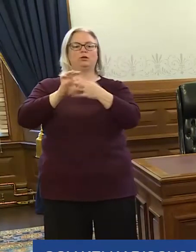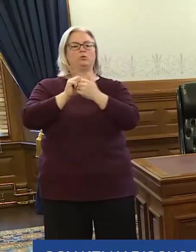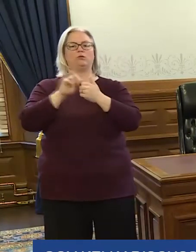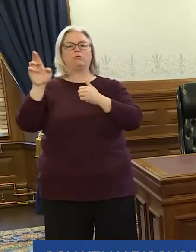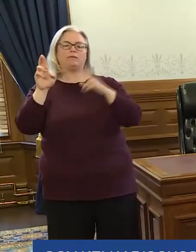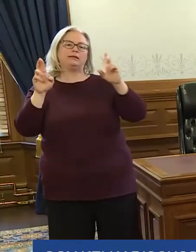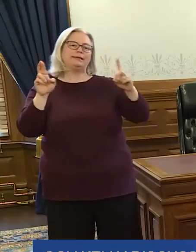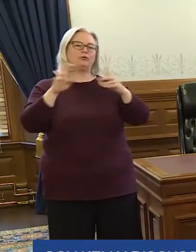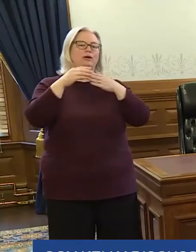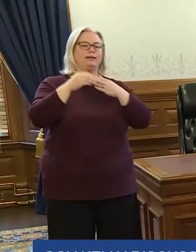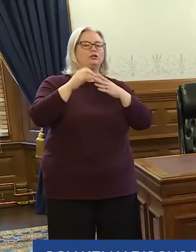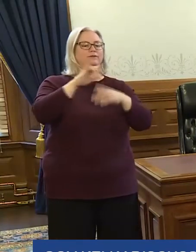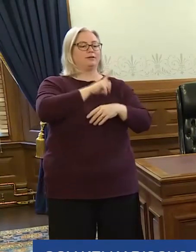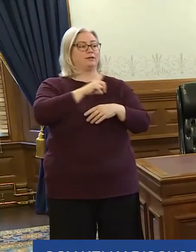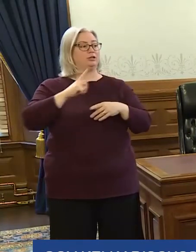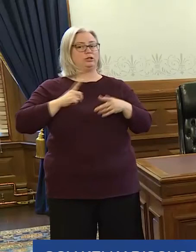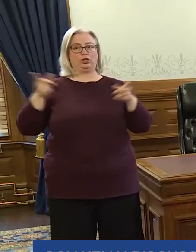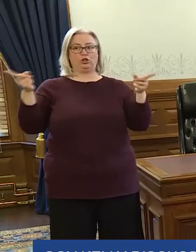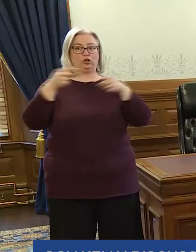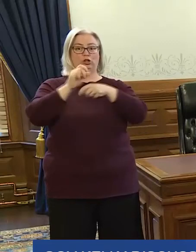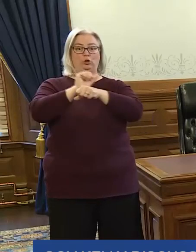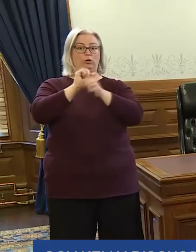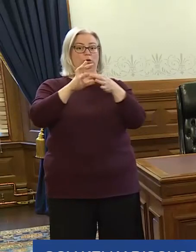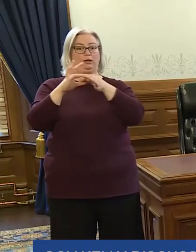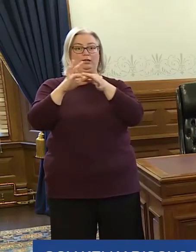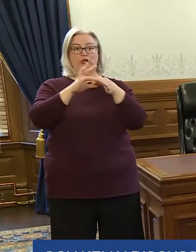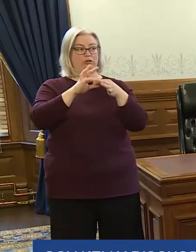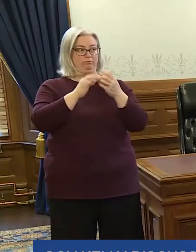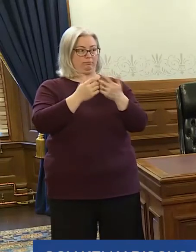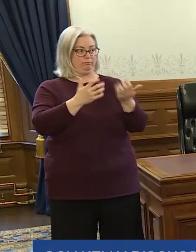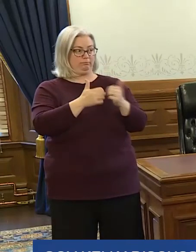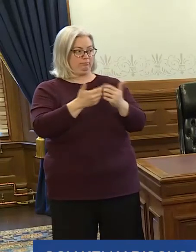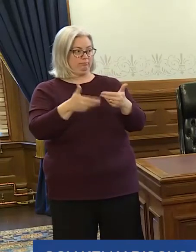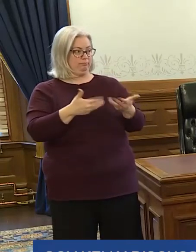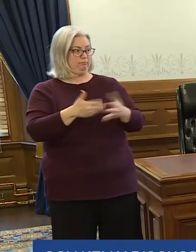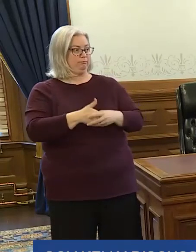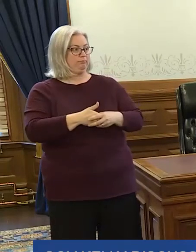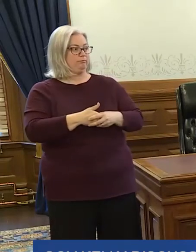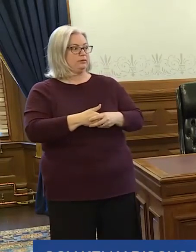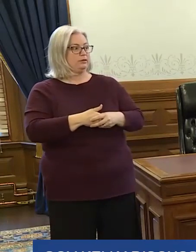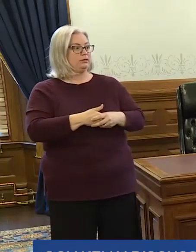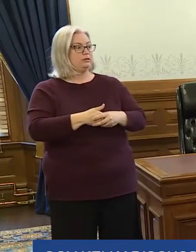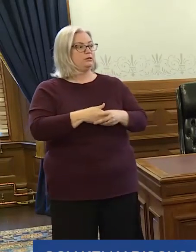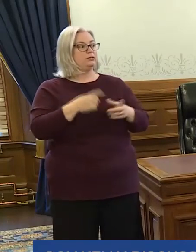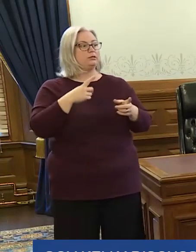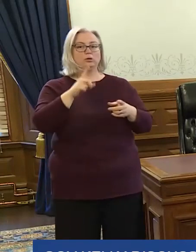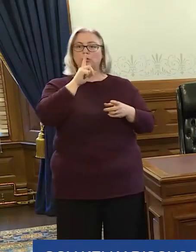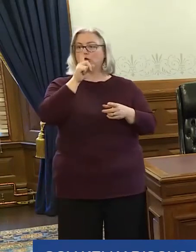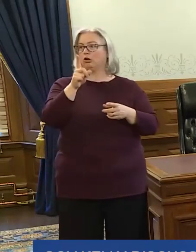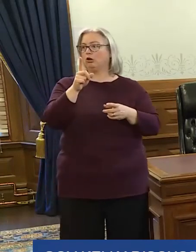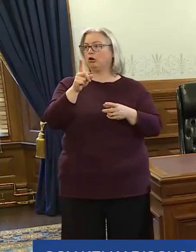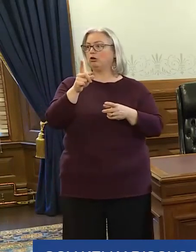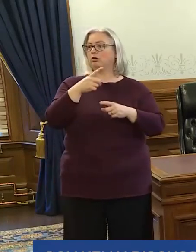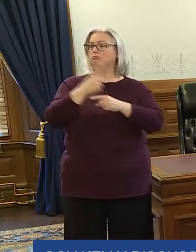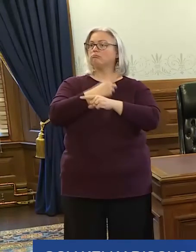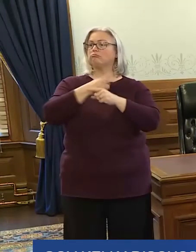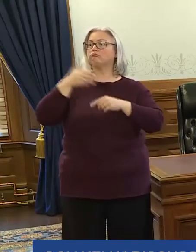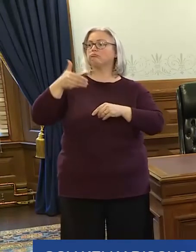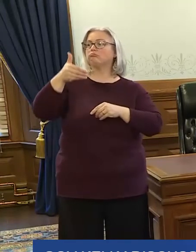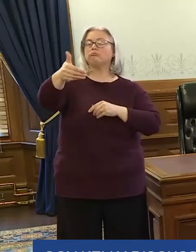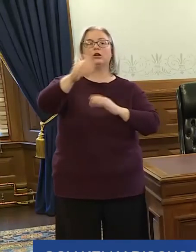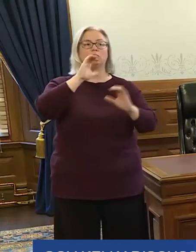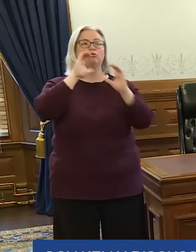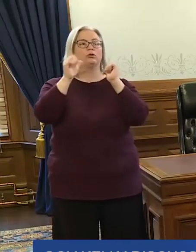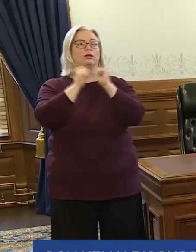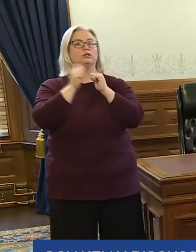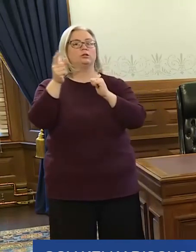and Democratic leaders of the legislature that you've talked to? Yeah, we are in pretty regular communication